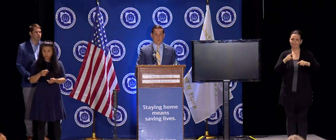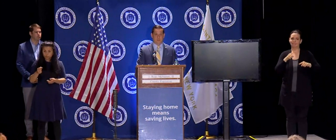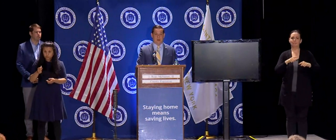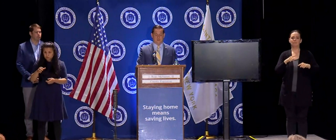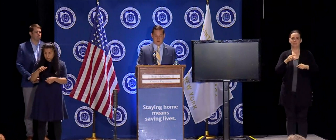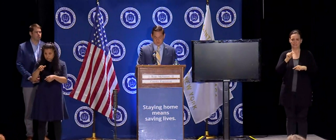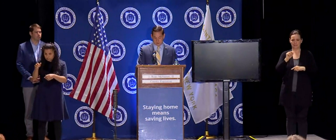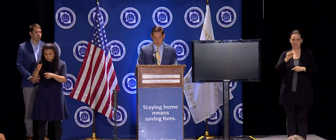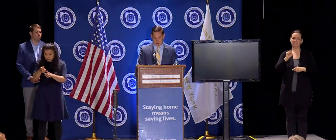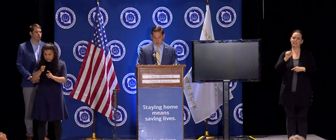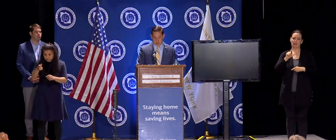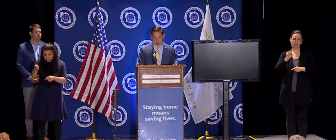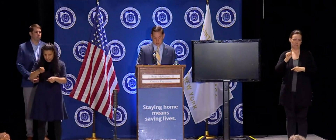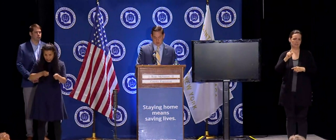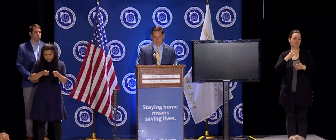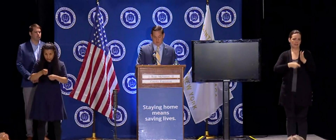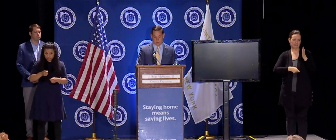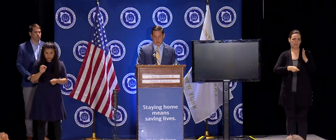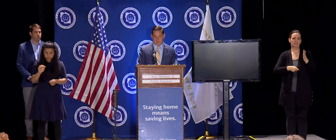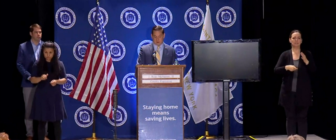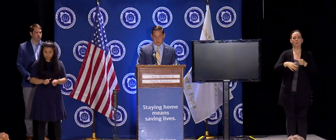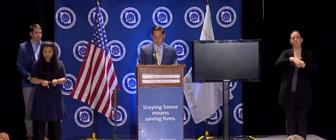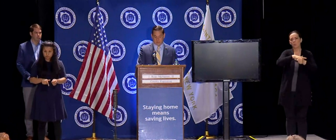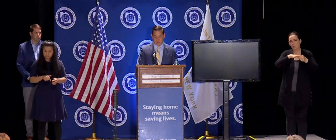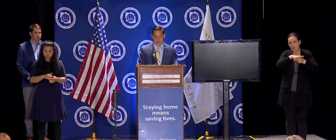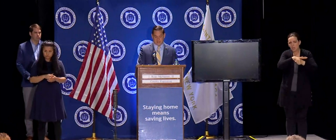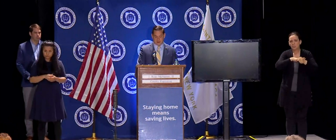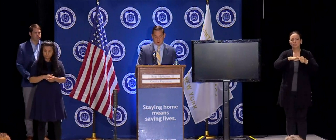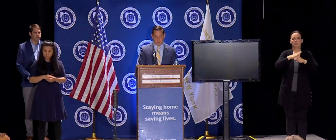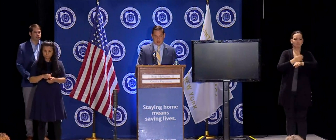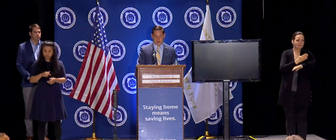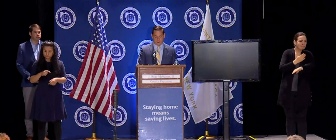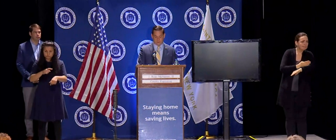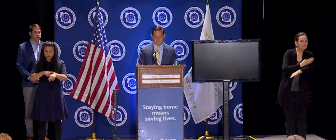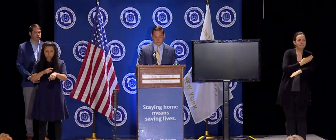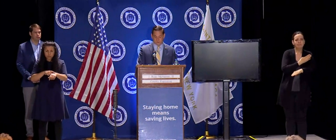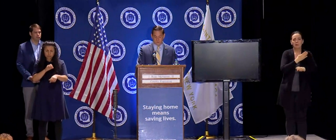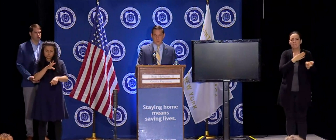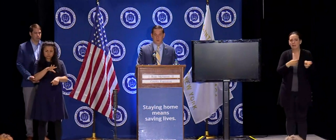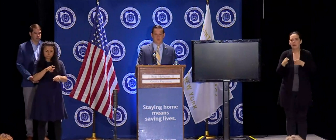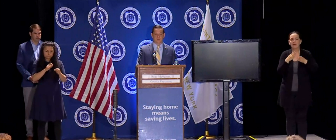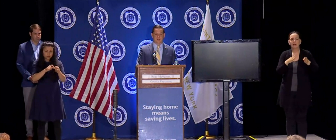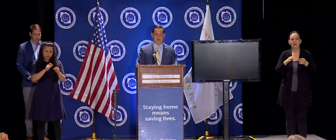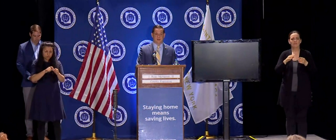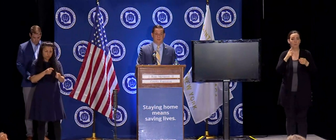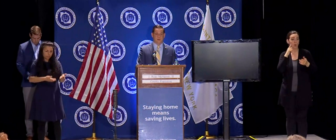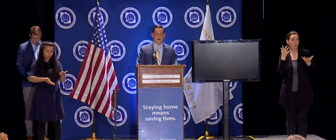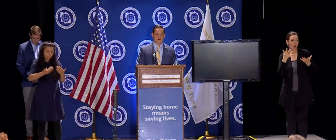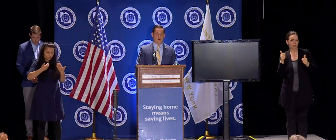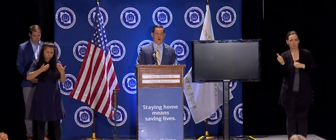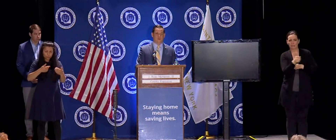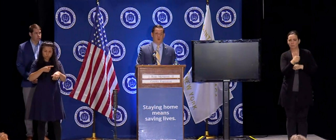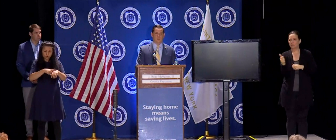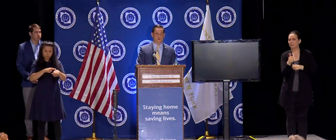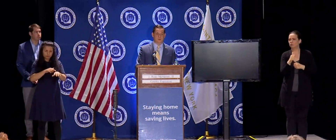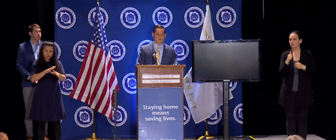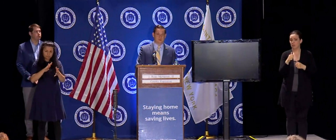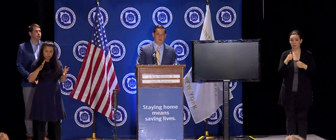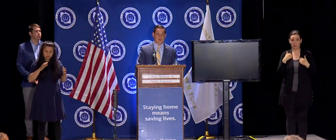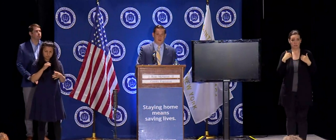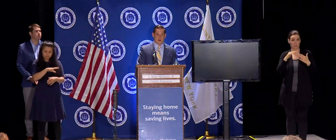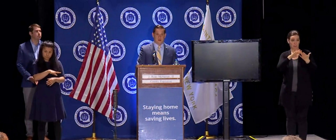type benefits. To give everybody an idea, a reminder, this was a golf